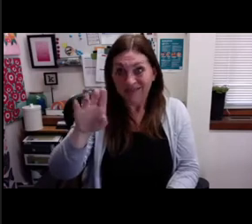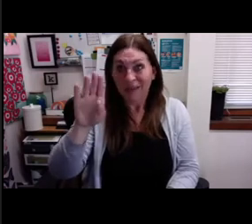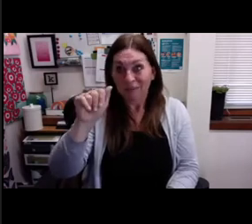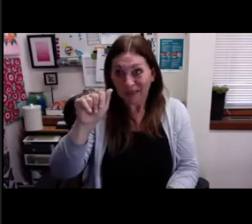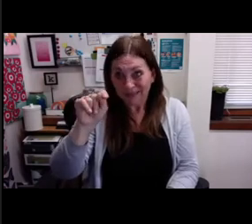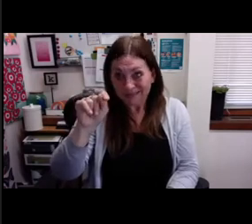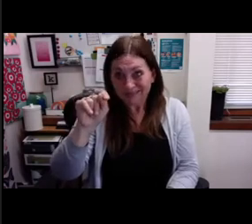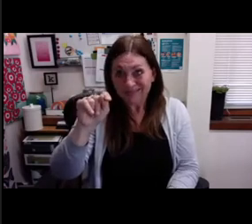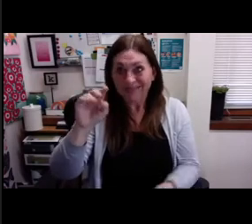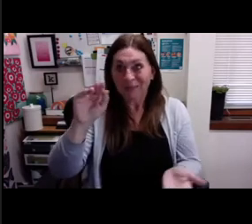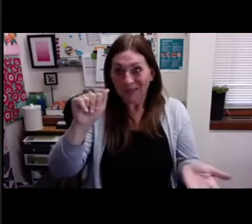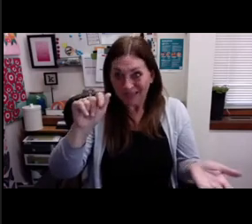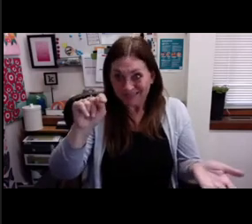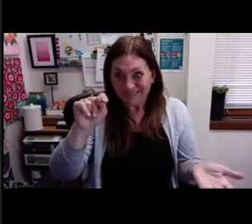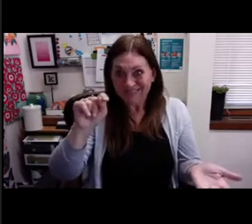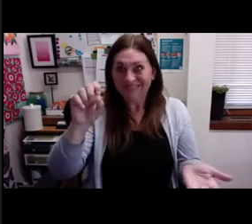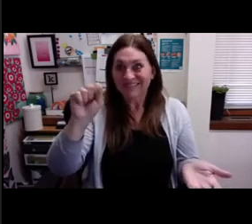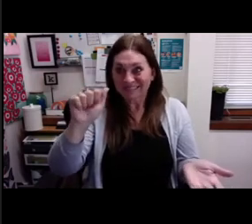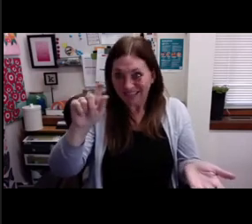Si hubiera otra palabra,